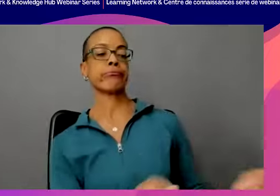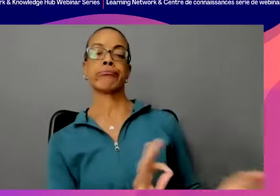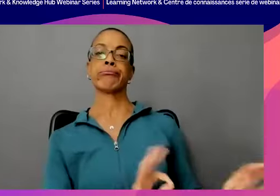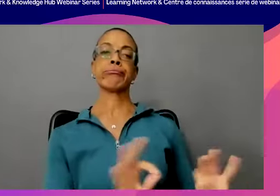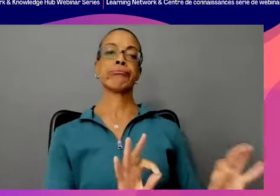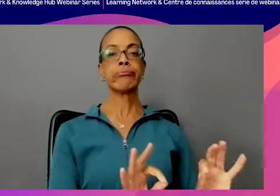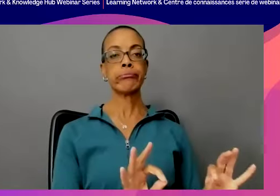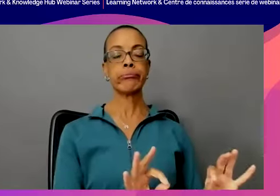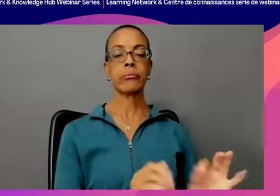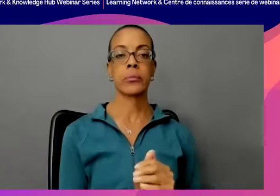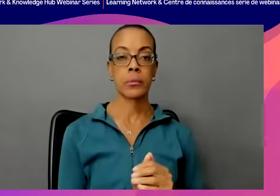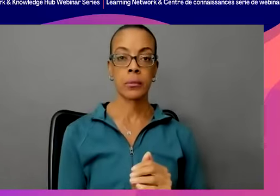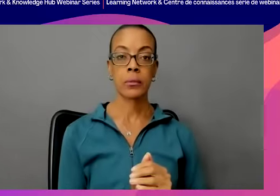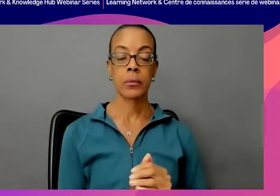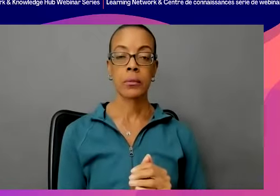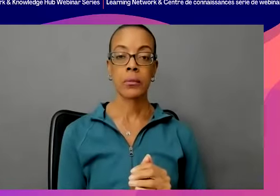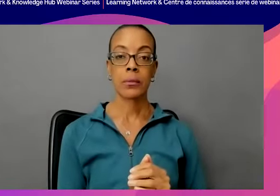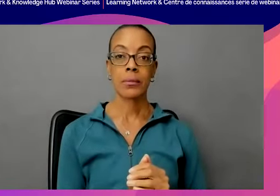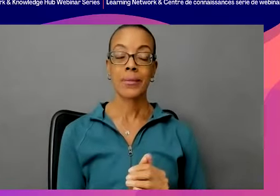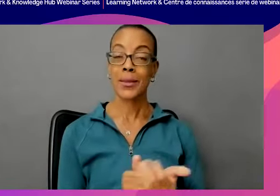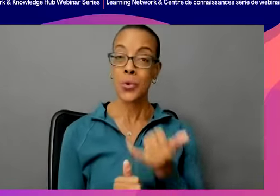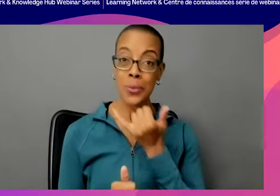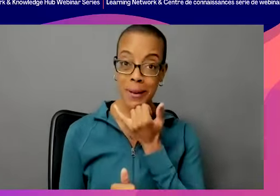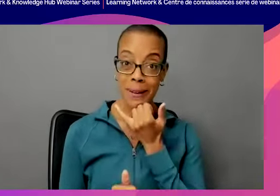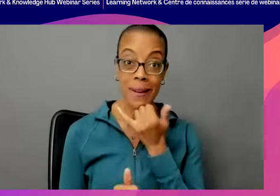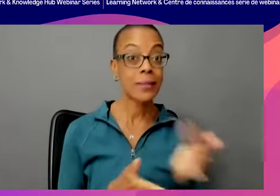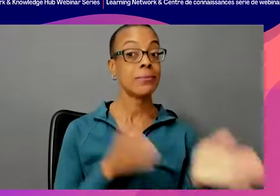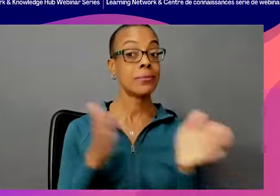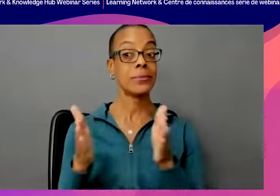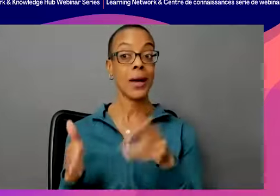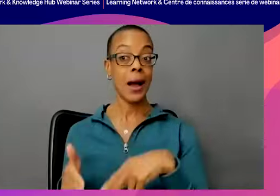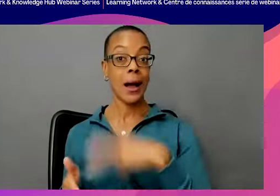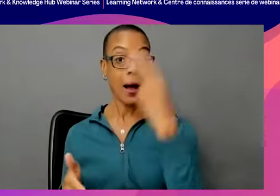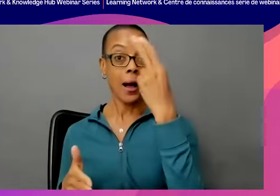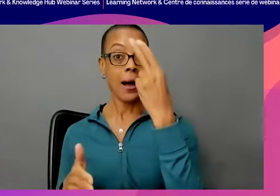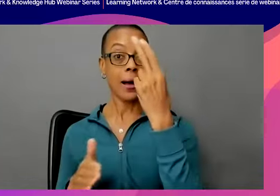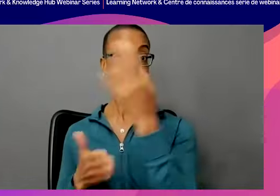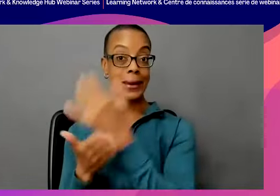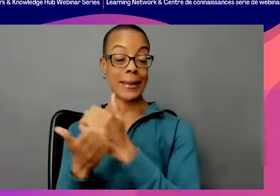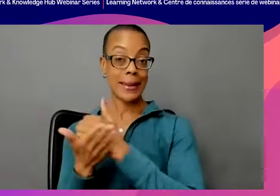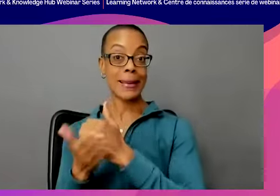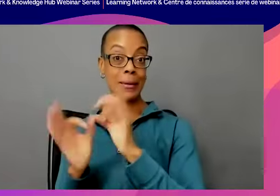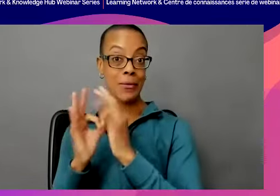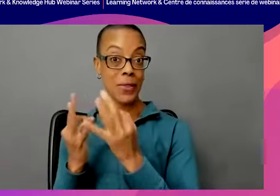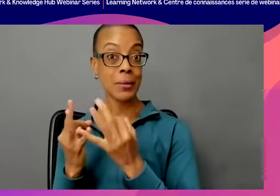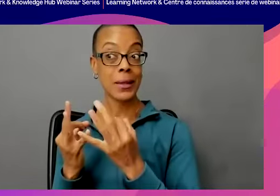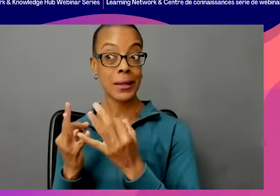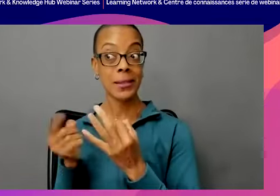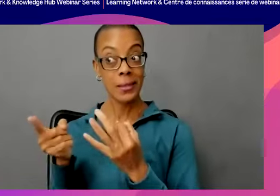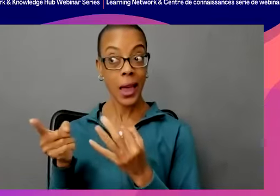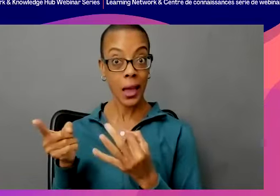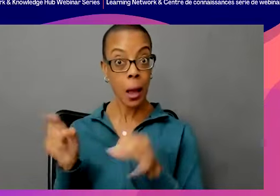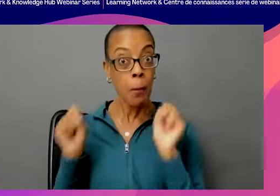substances. Whereas in high-income families who potentially regularly use substances, they're going